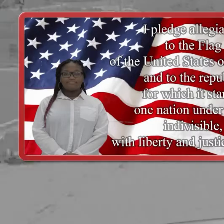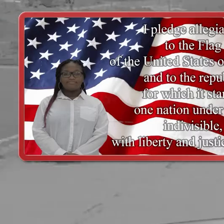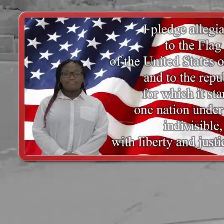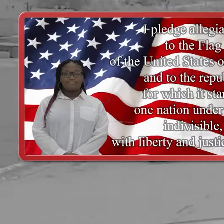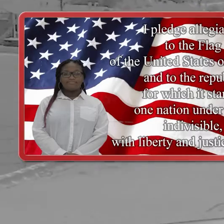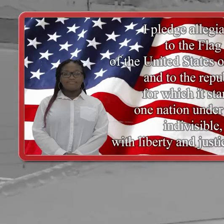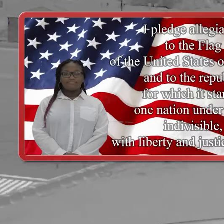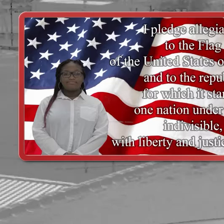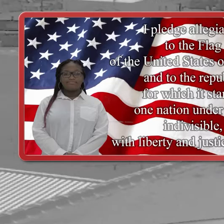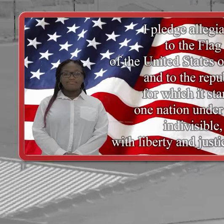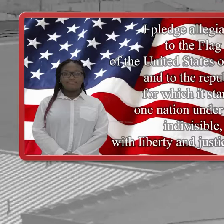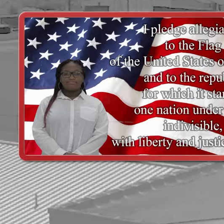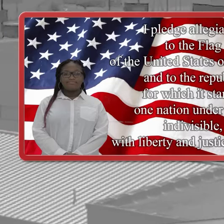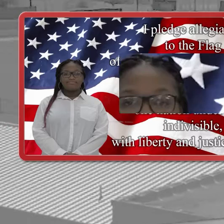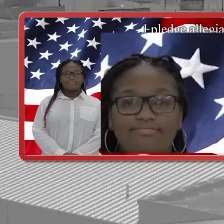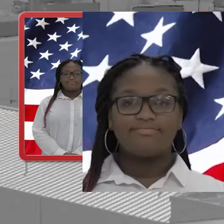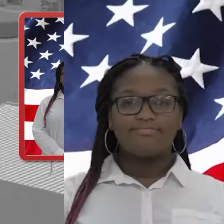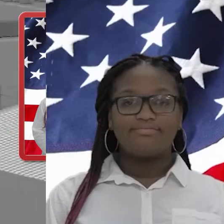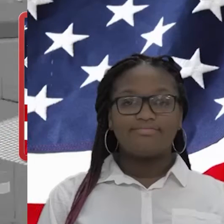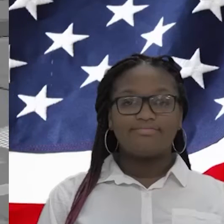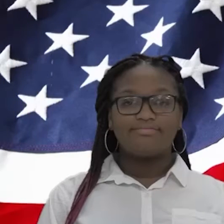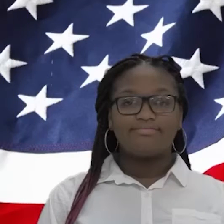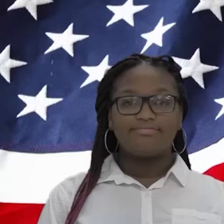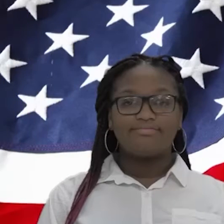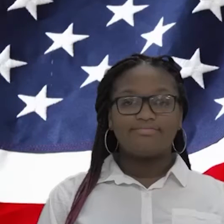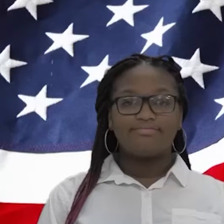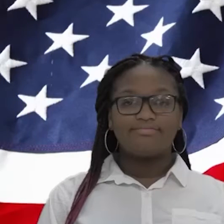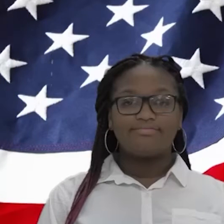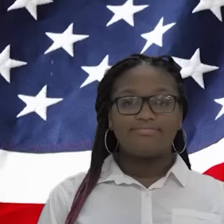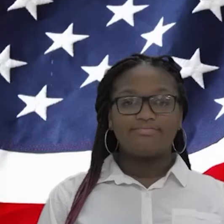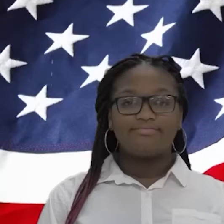That's it. Stand for the pledges. Have a good day.